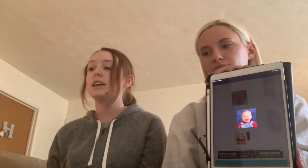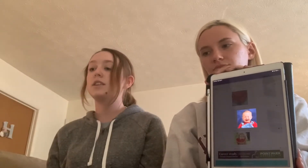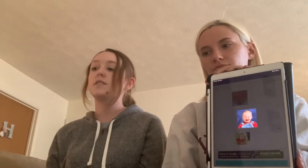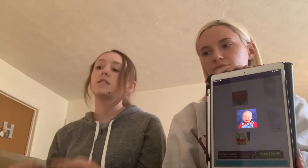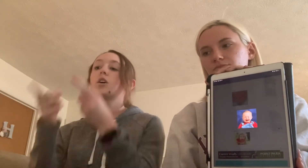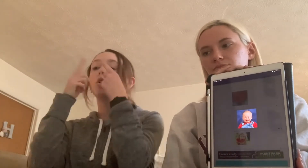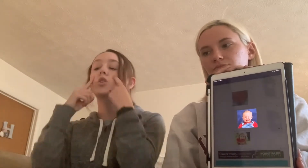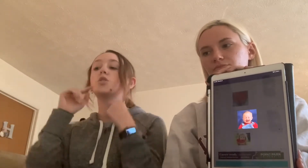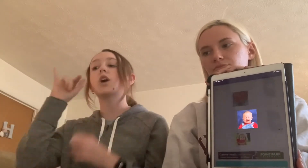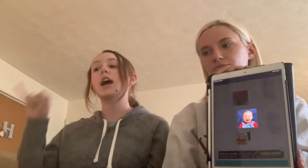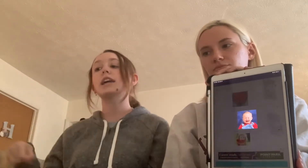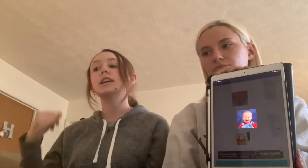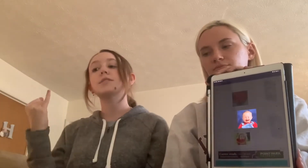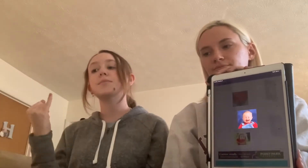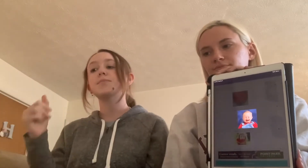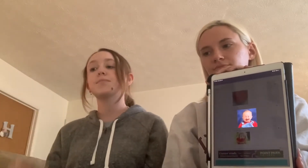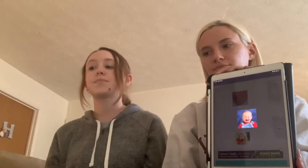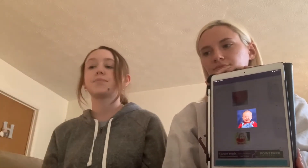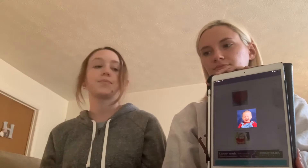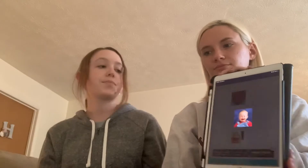is crying.